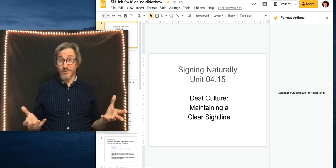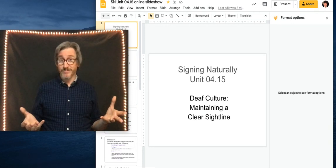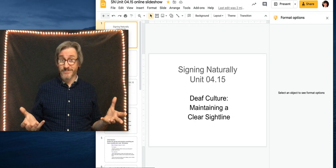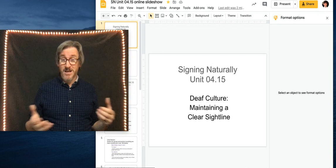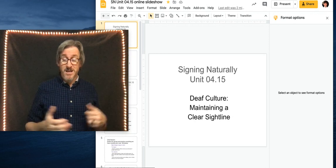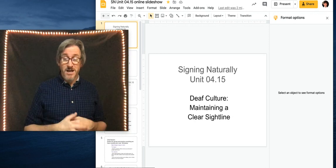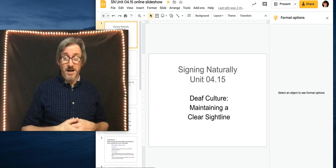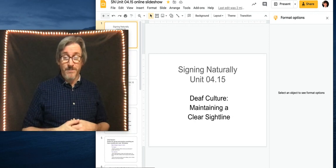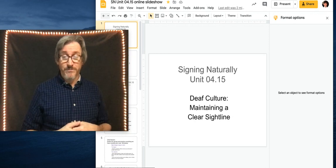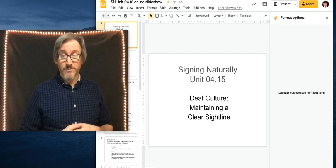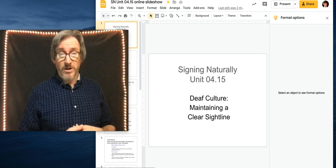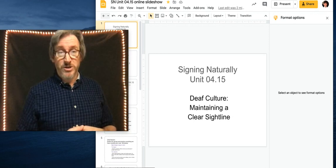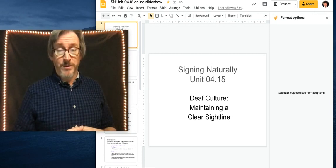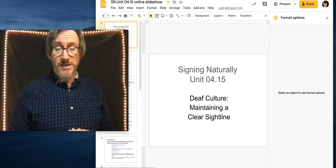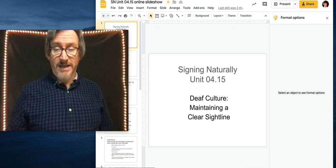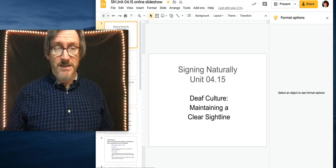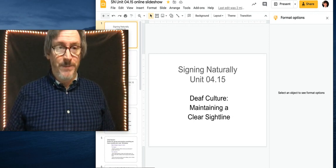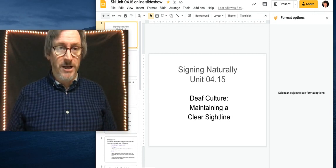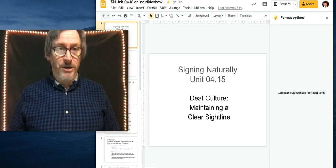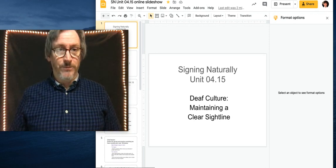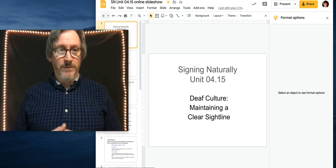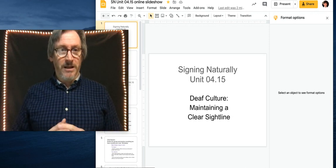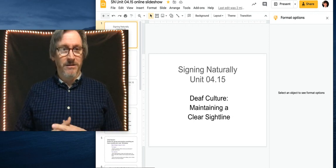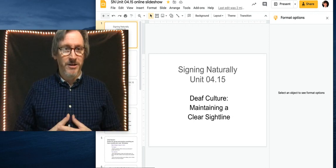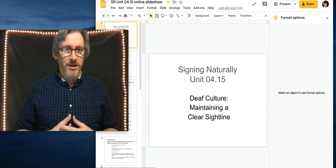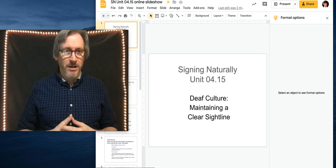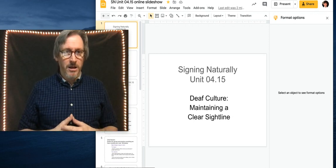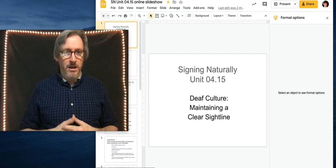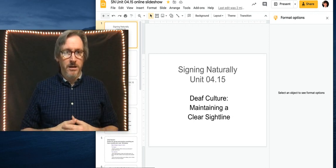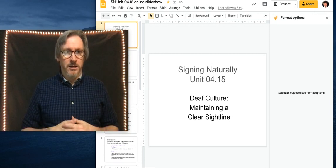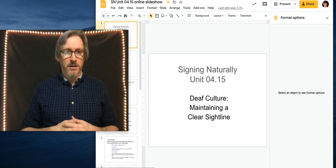rude. Which means I get to pick on you, and